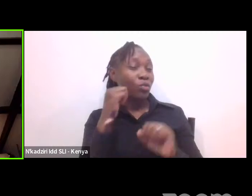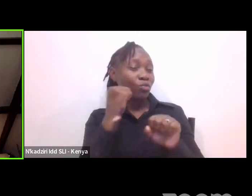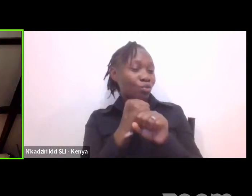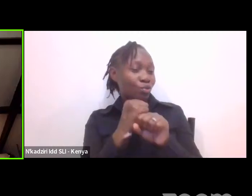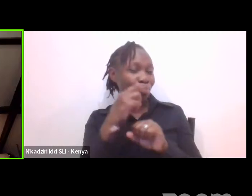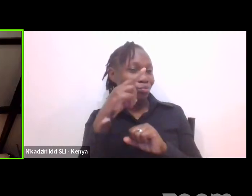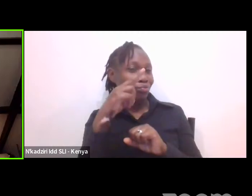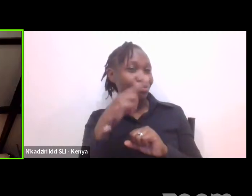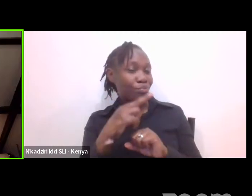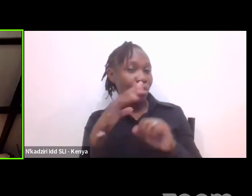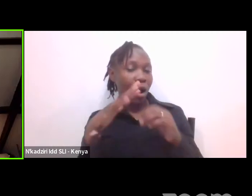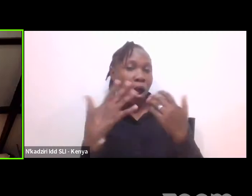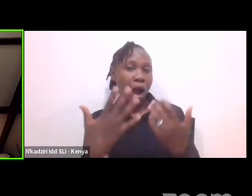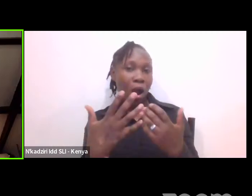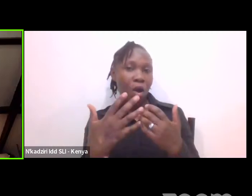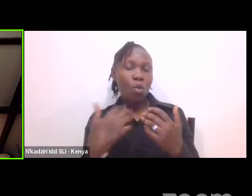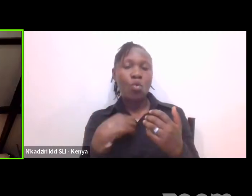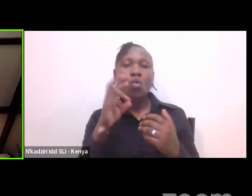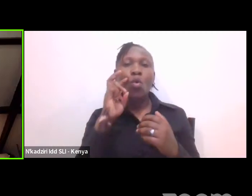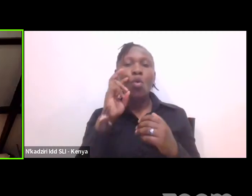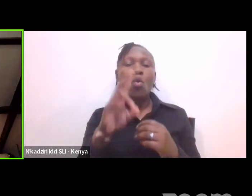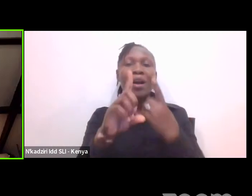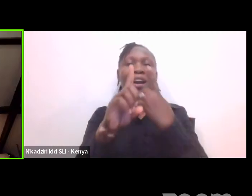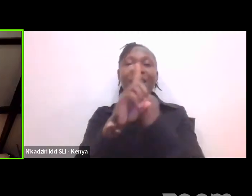have a number of dimensions.